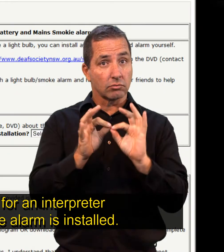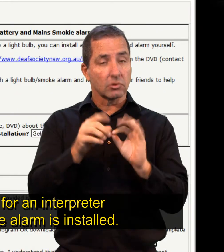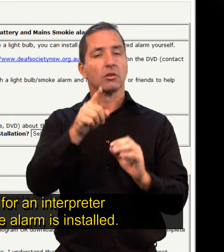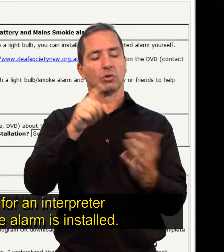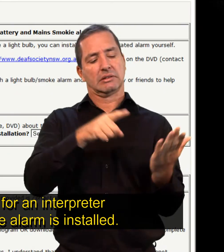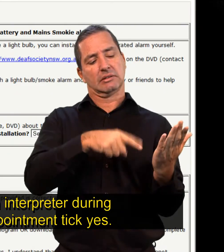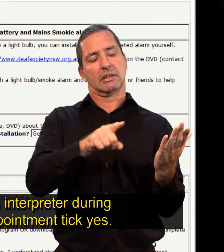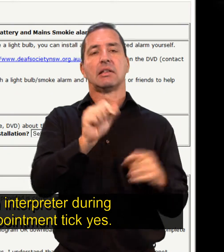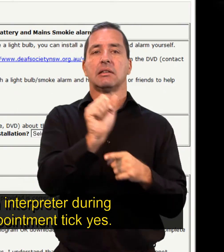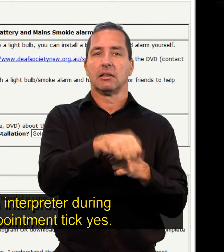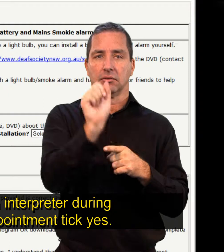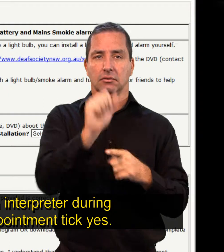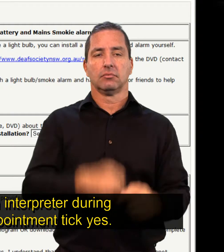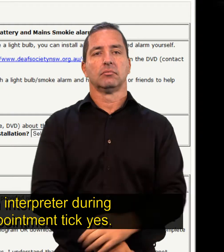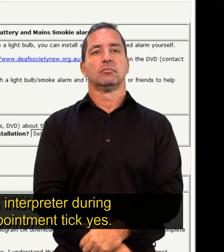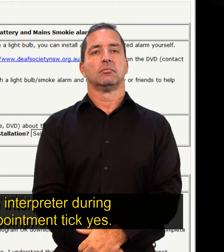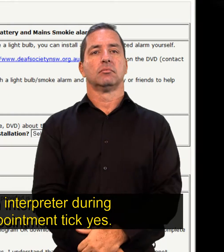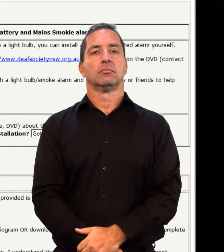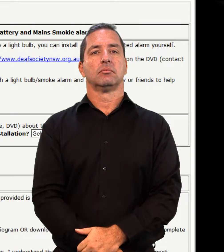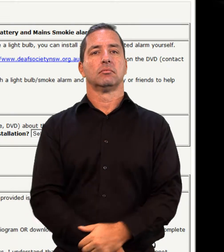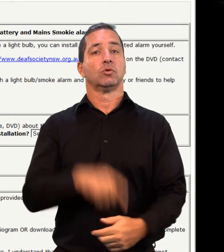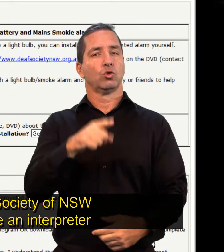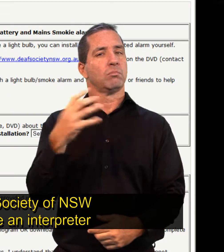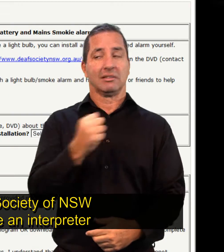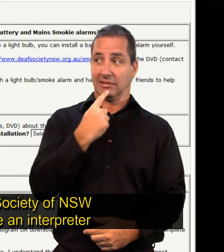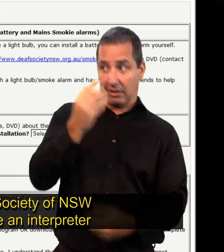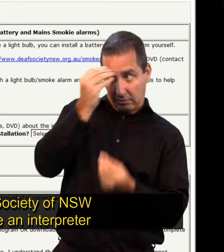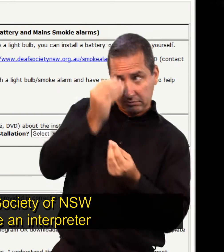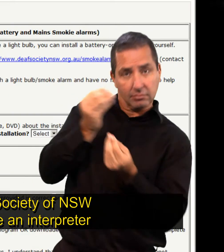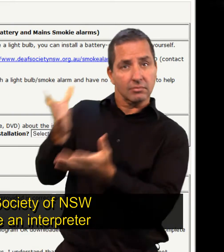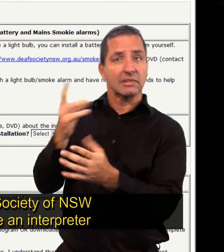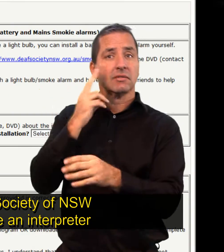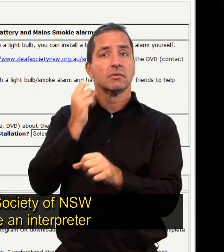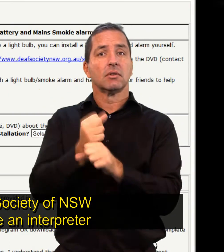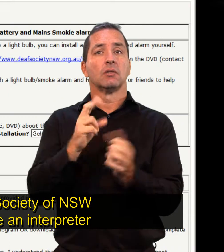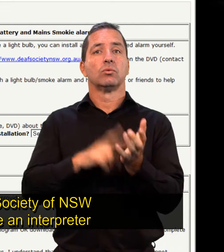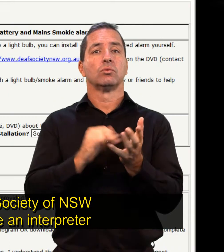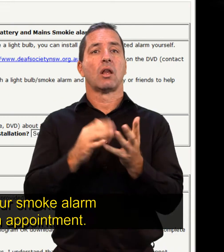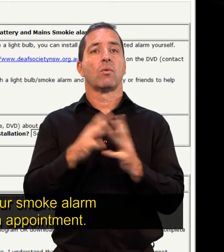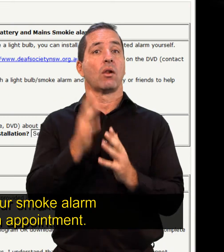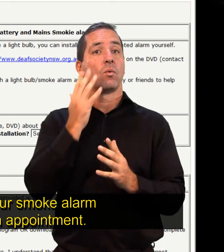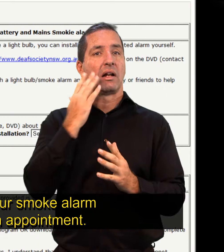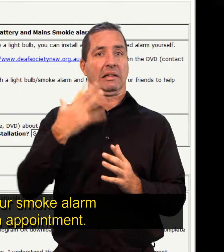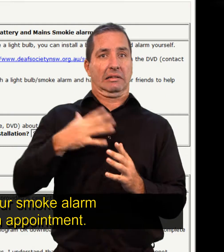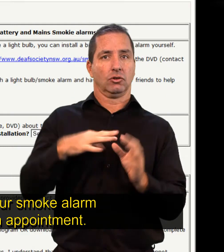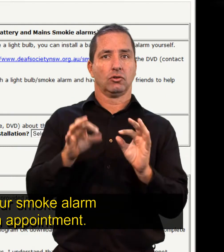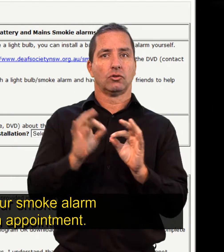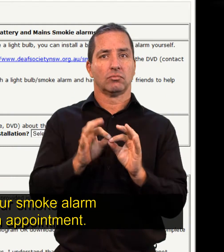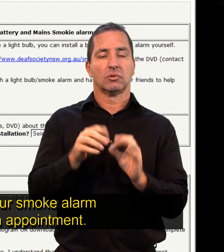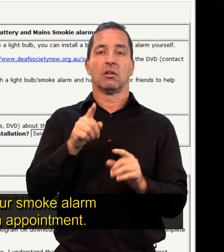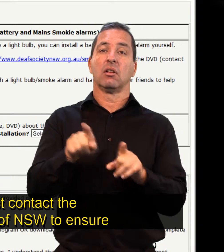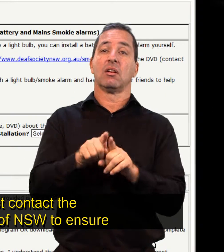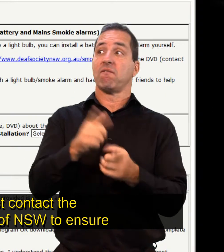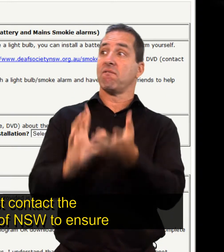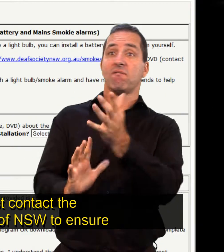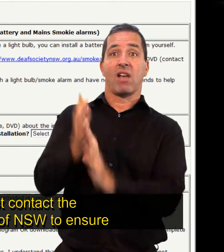an interpreter during the installation appointment, tick yes. The Deaf Society of New South Wales will arrange an interpreter to attend your smoke